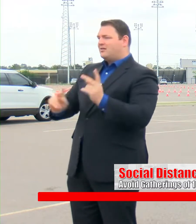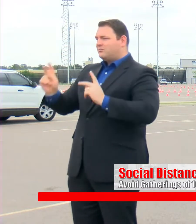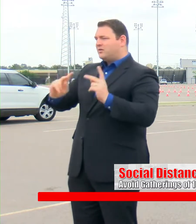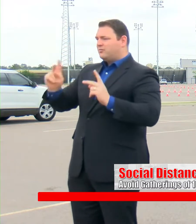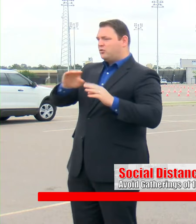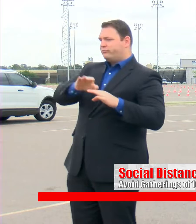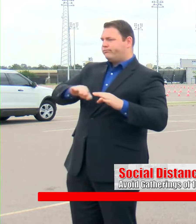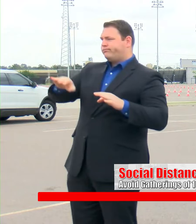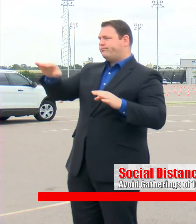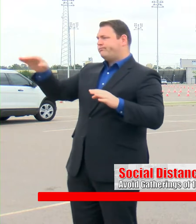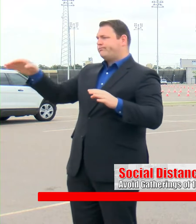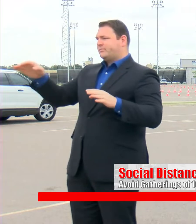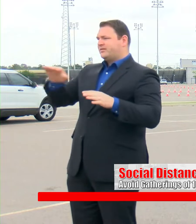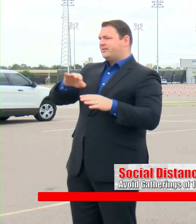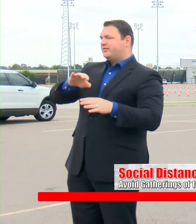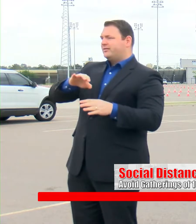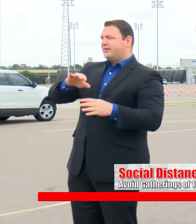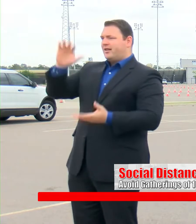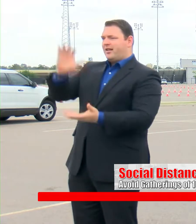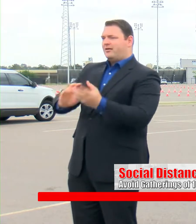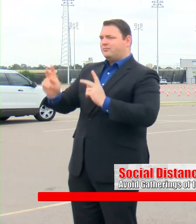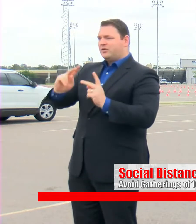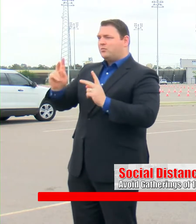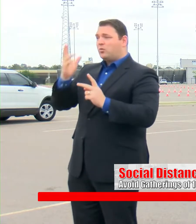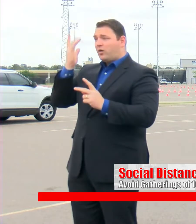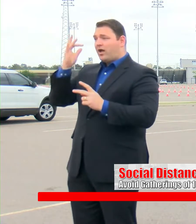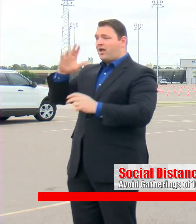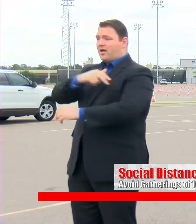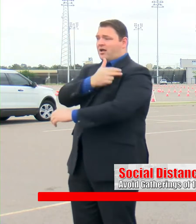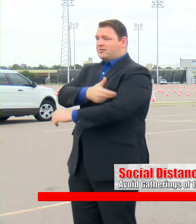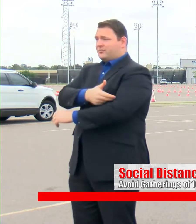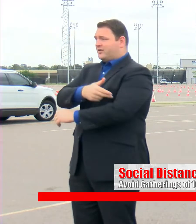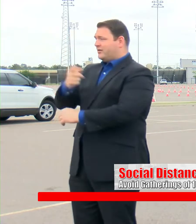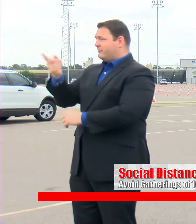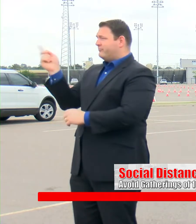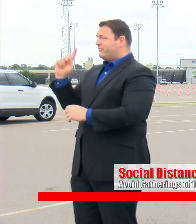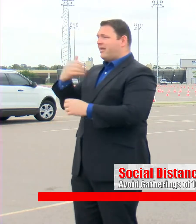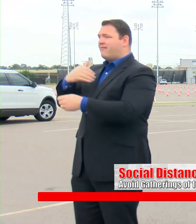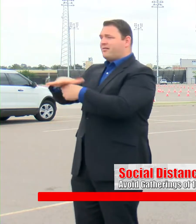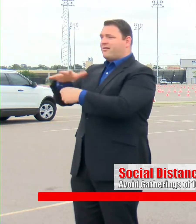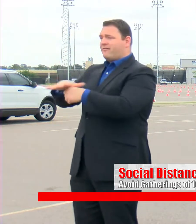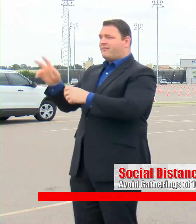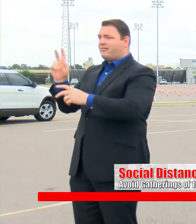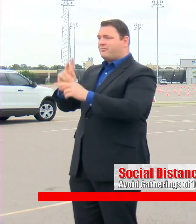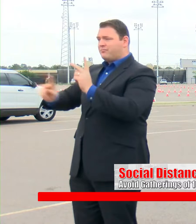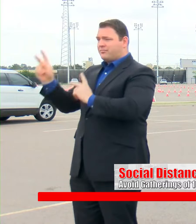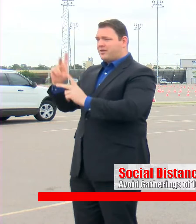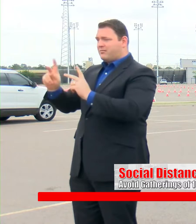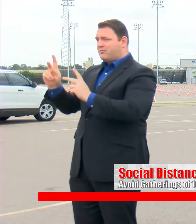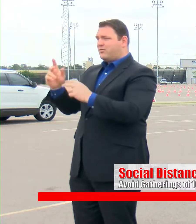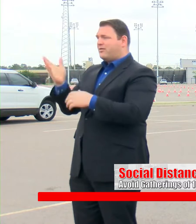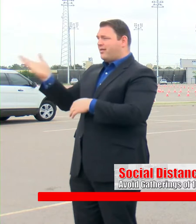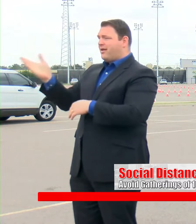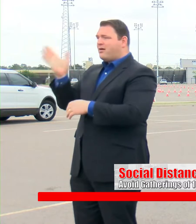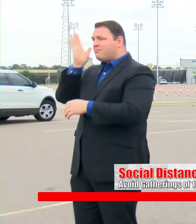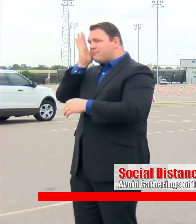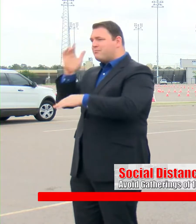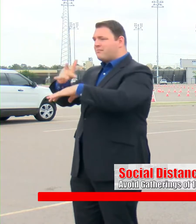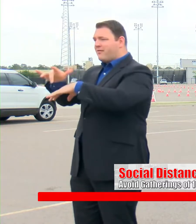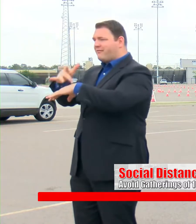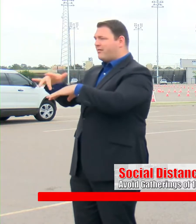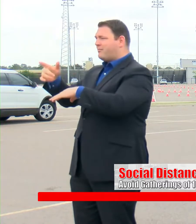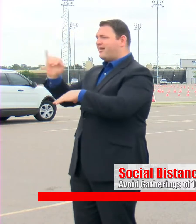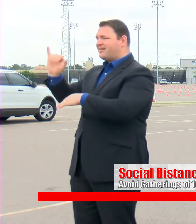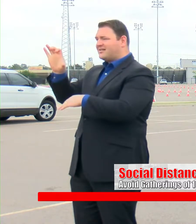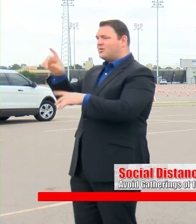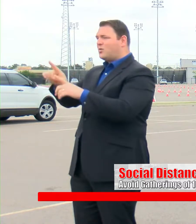hospitals, that we have the beds for them, both general admission as well as ICU beds. And so that's why it's so important to